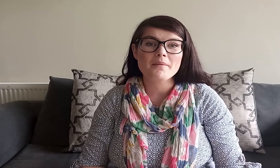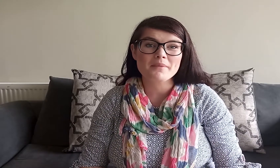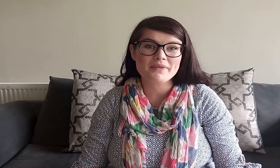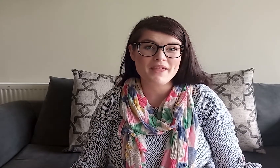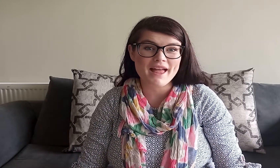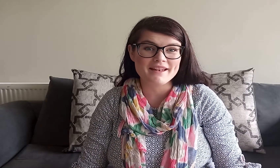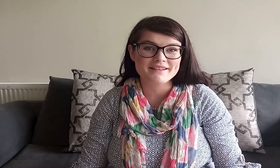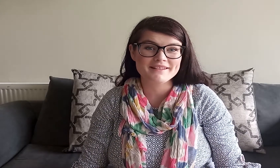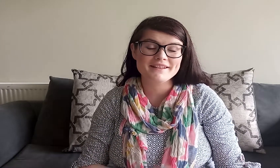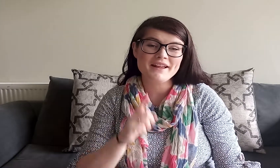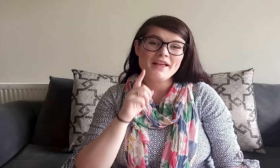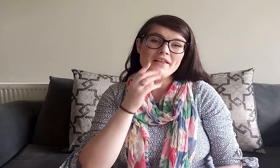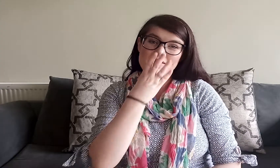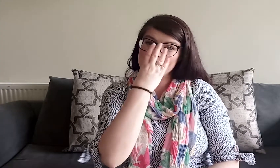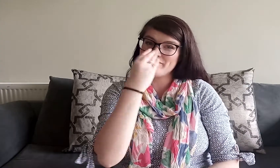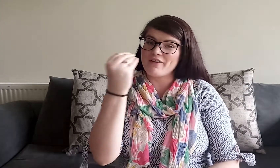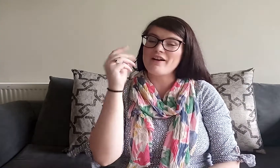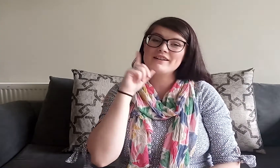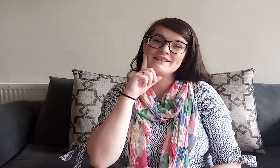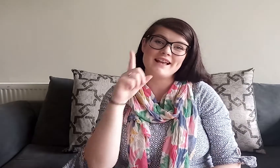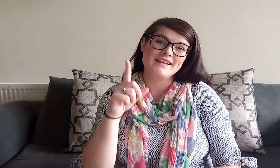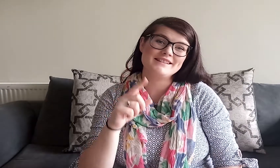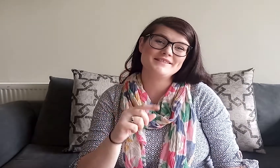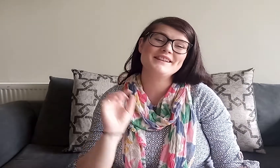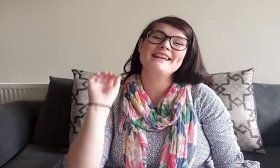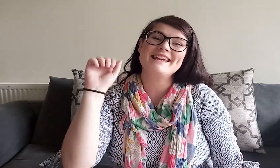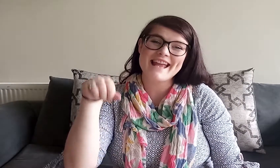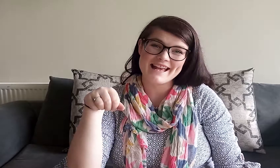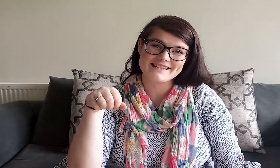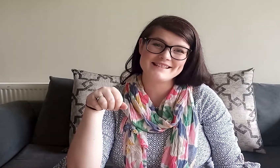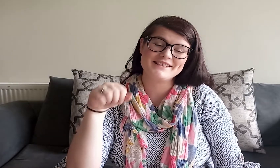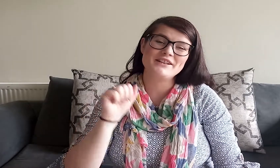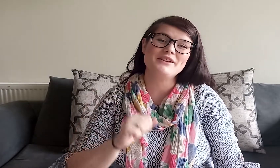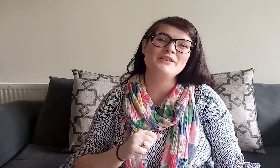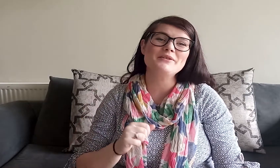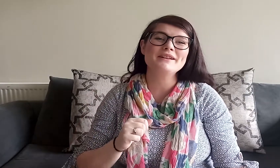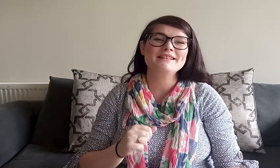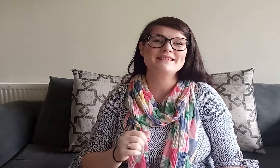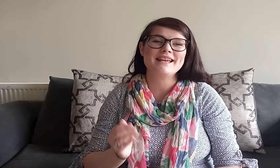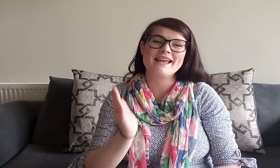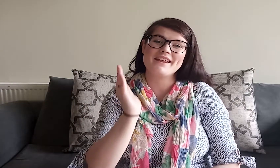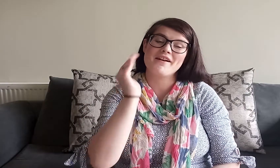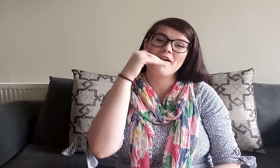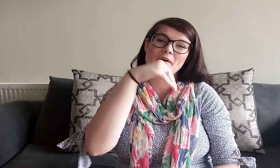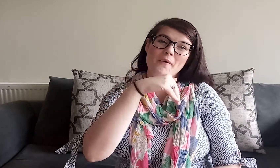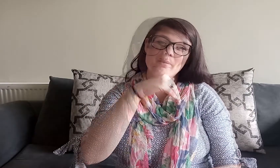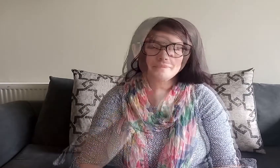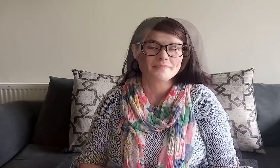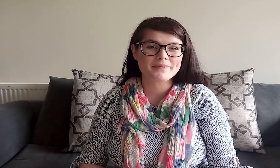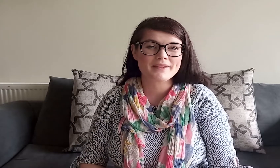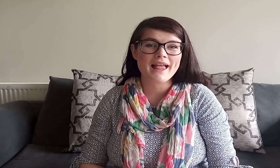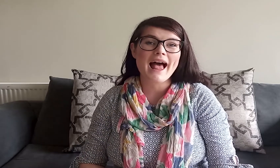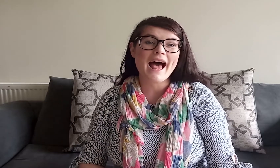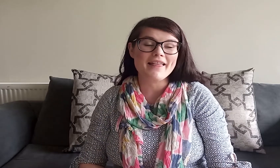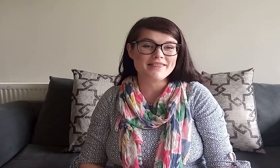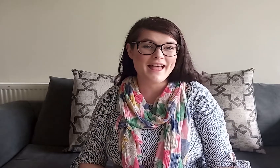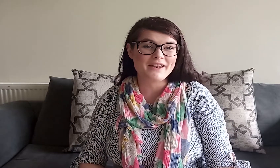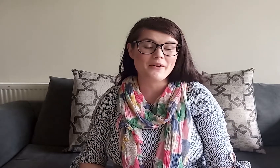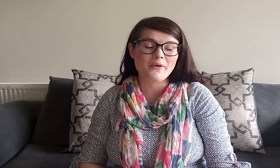But then the fox said, "Yes, you can stay in our home." And then all